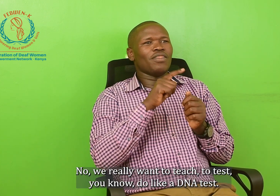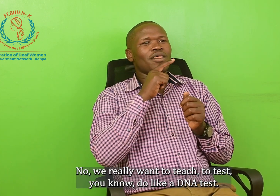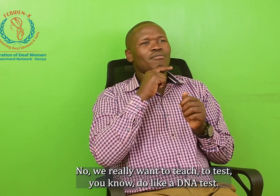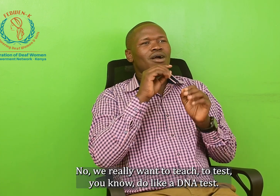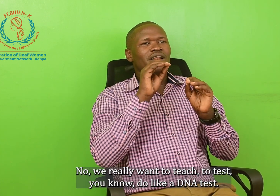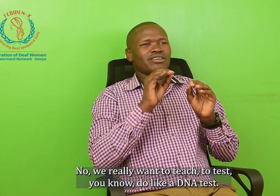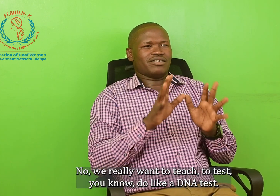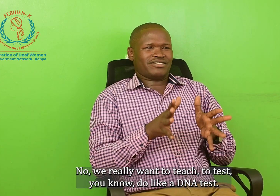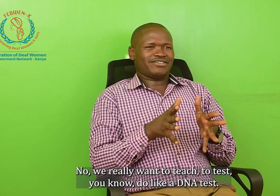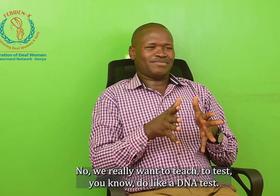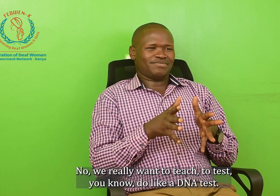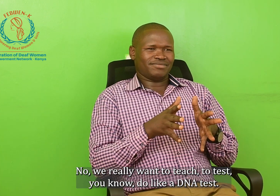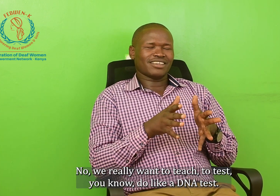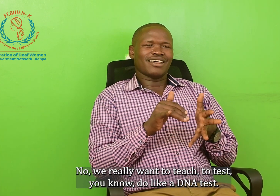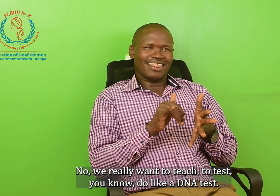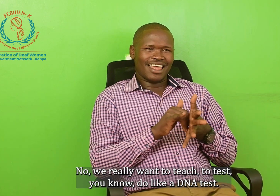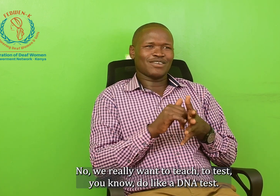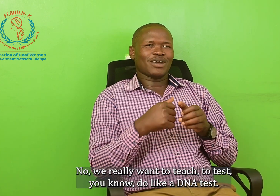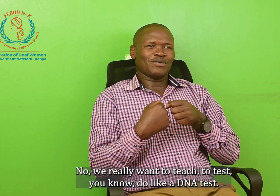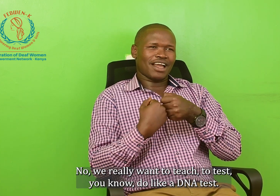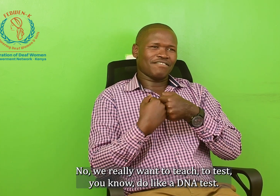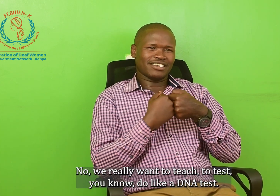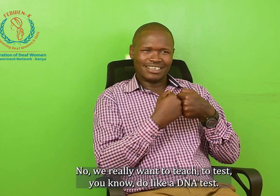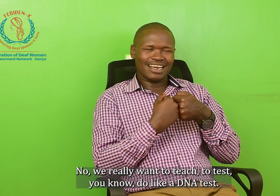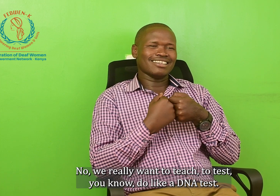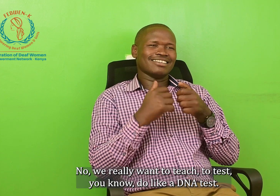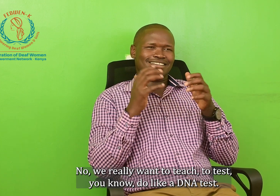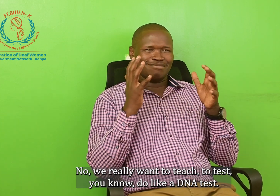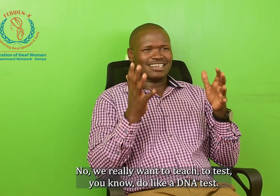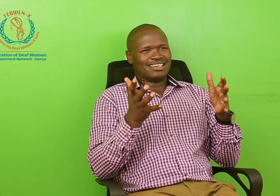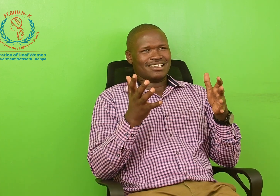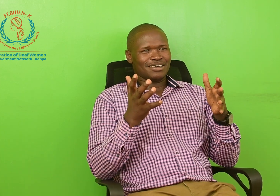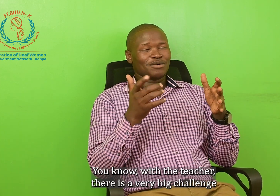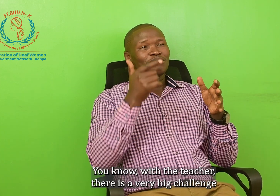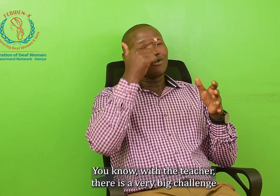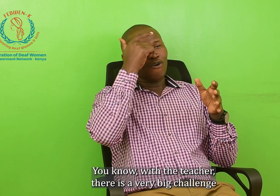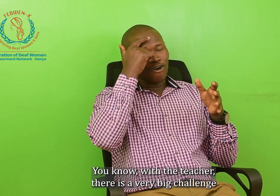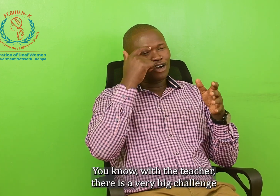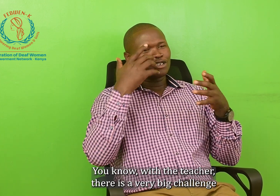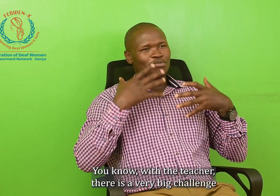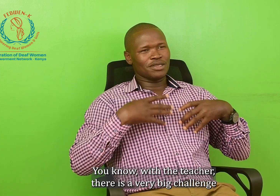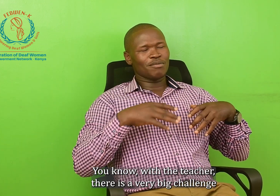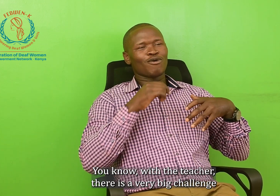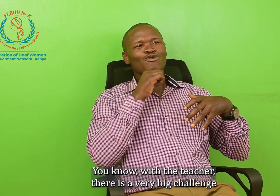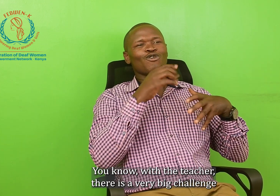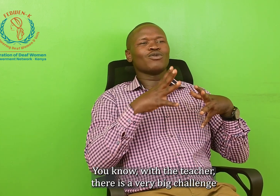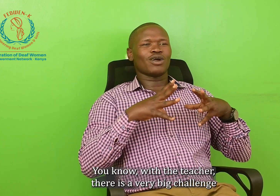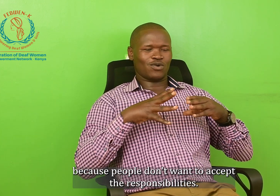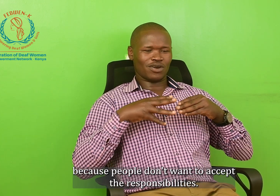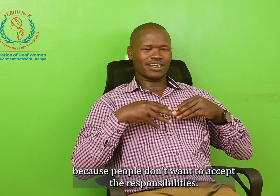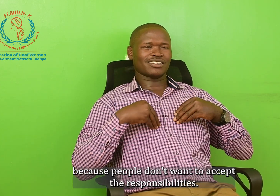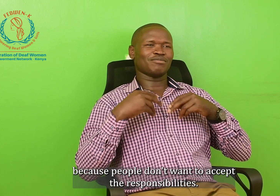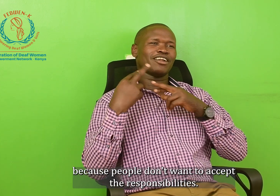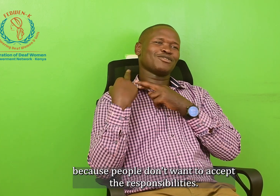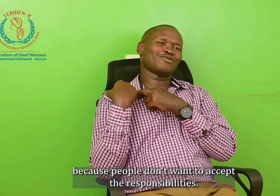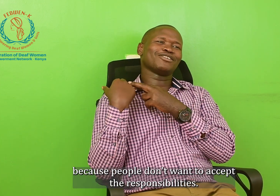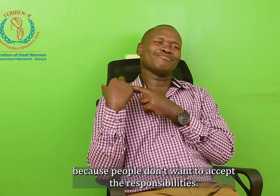really want to test, do like a DNA test, with the teacher. That's a very big challenge because people don't want